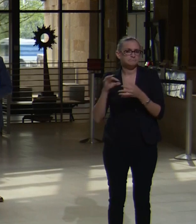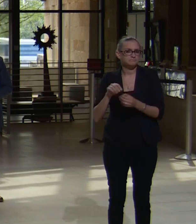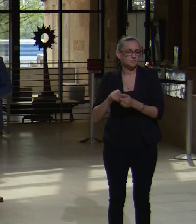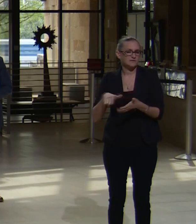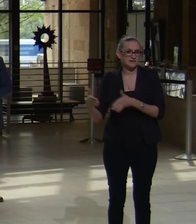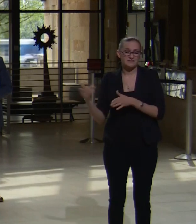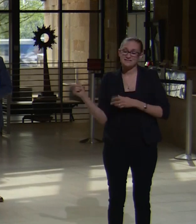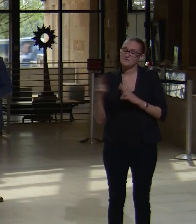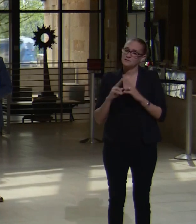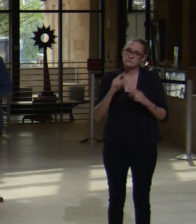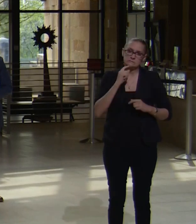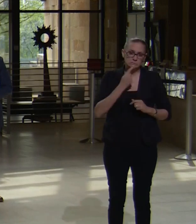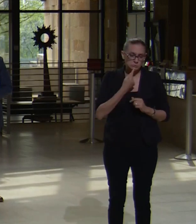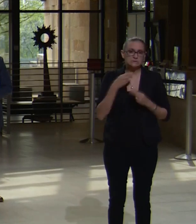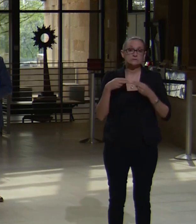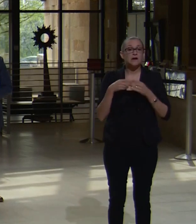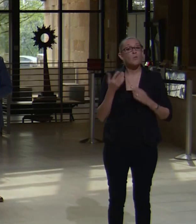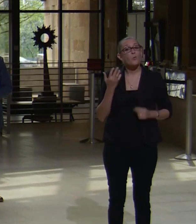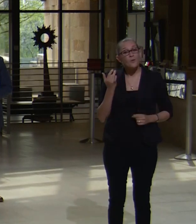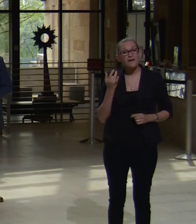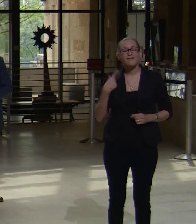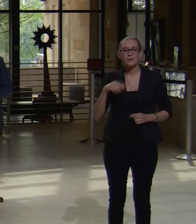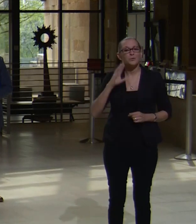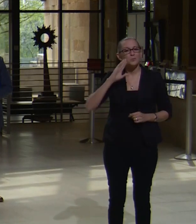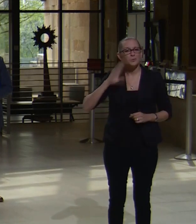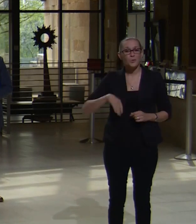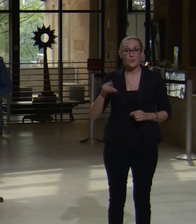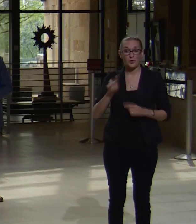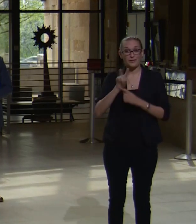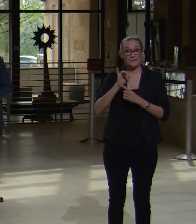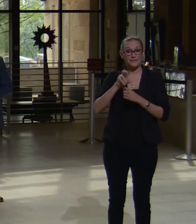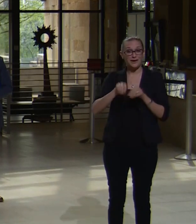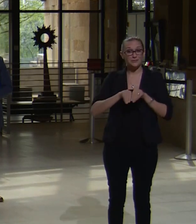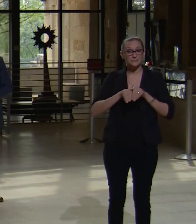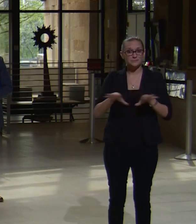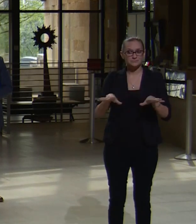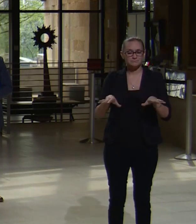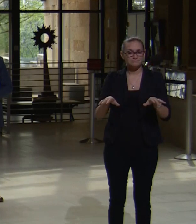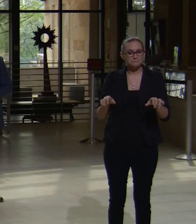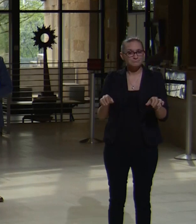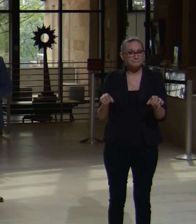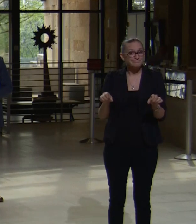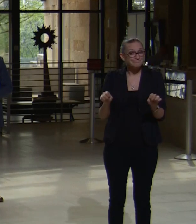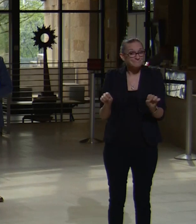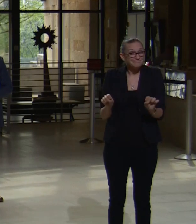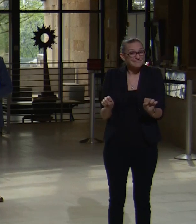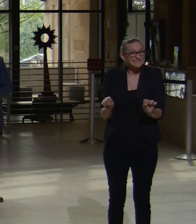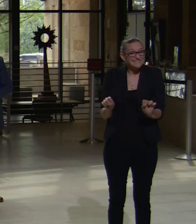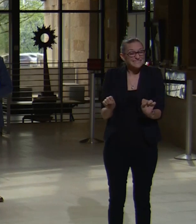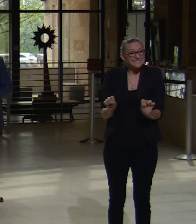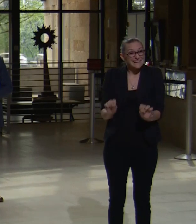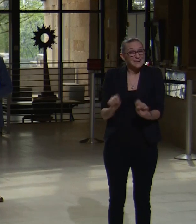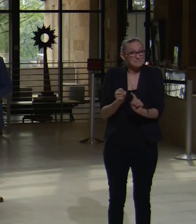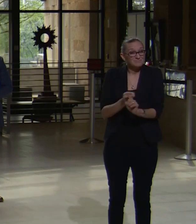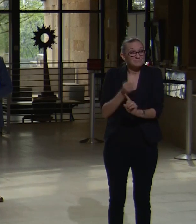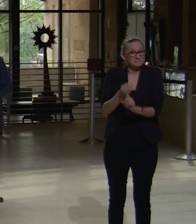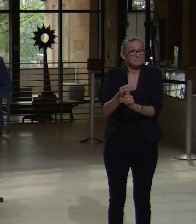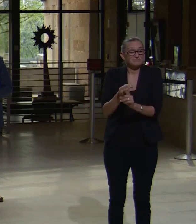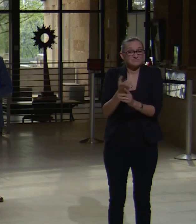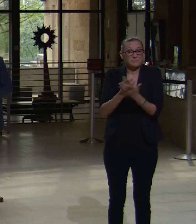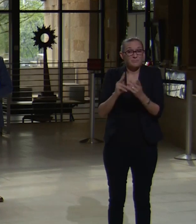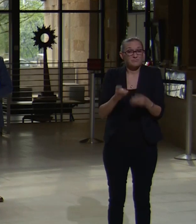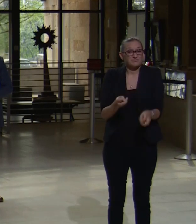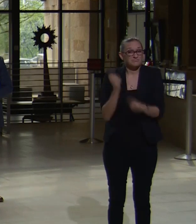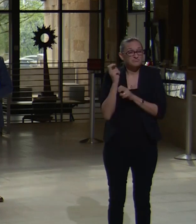This is a very serious slide because we know that this virus has the capacity to get some people so